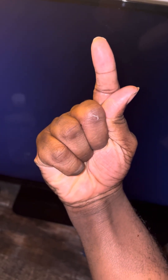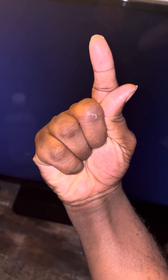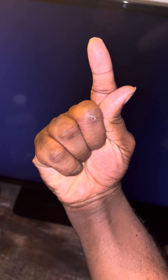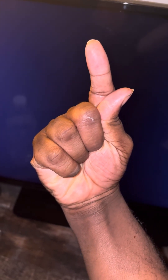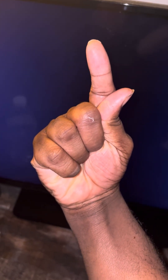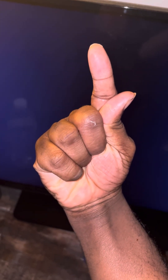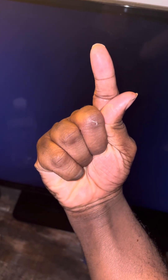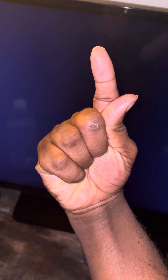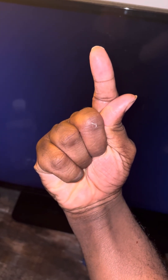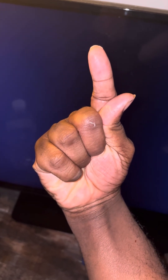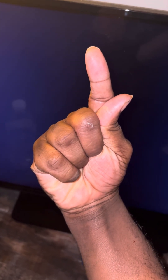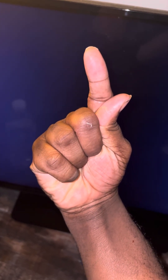D,